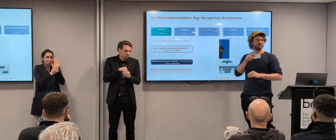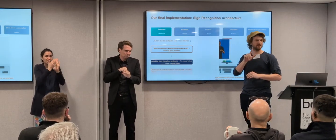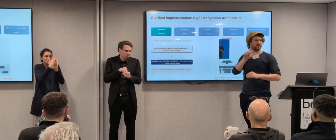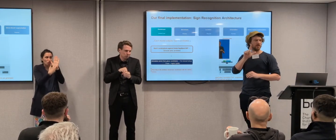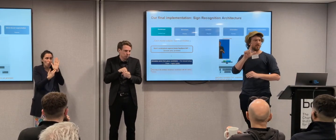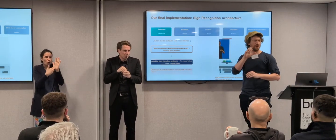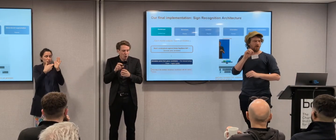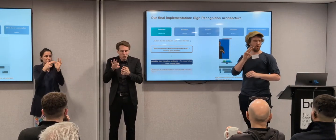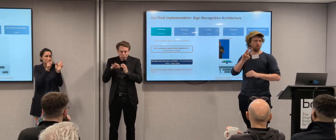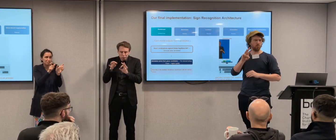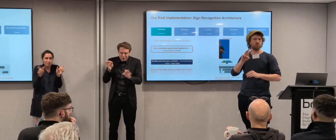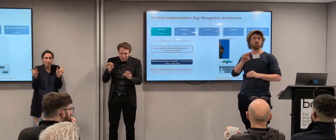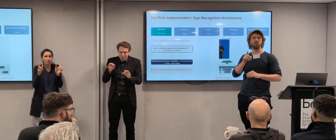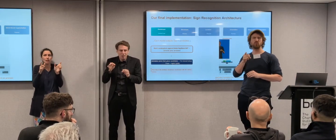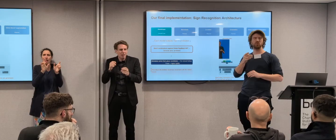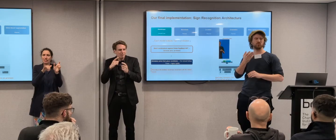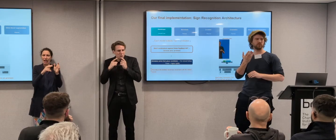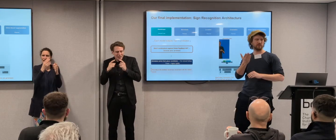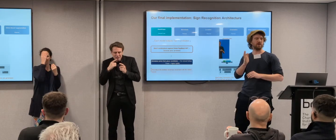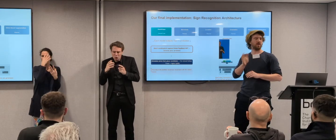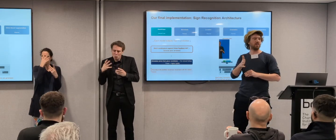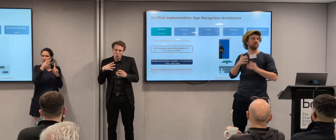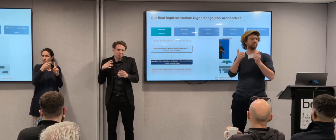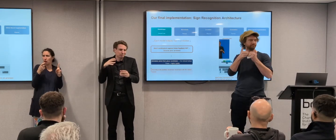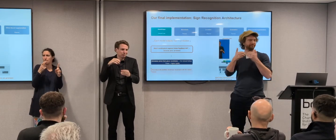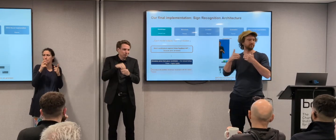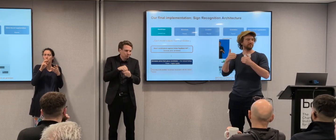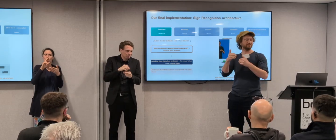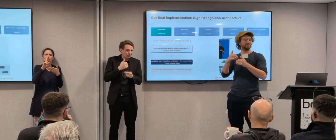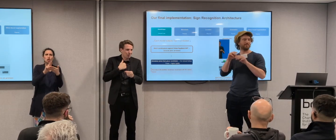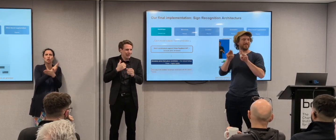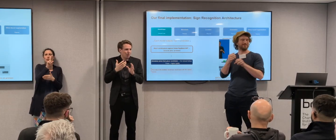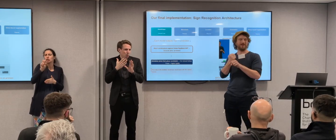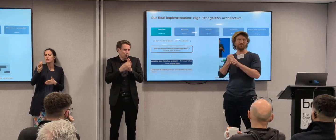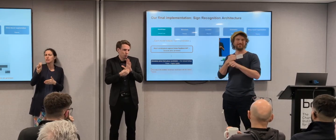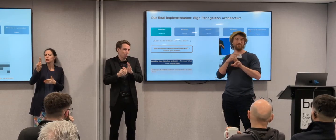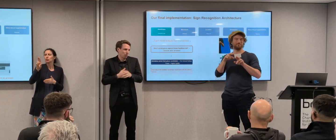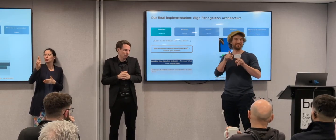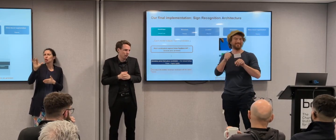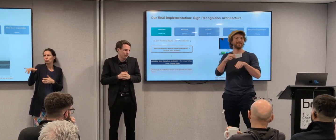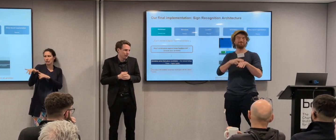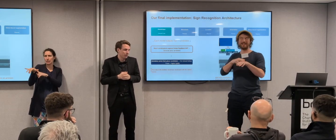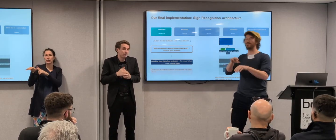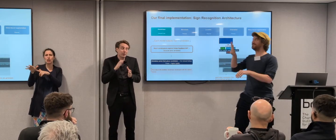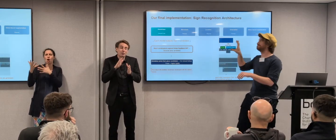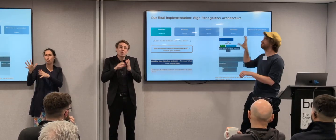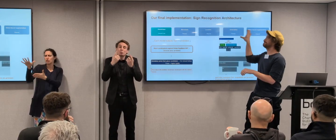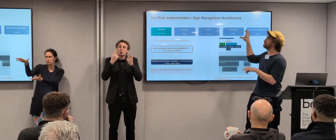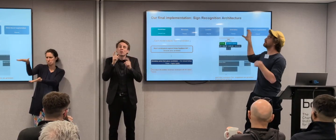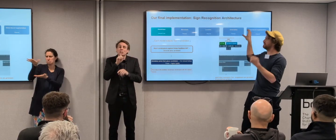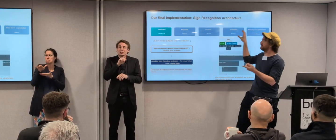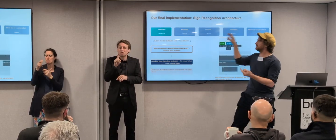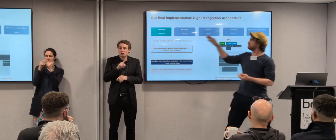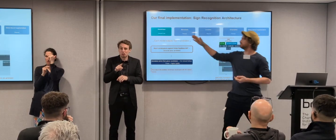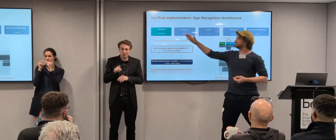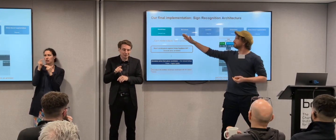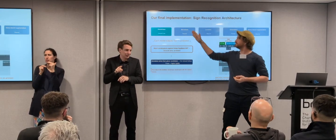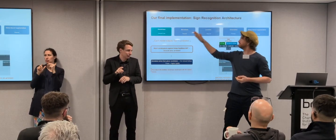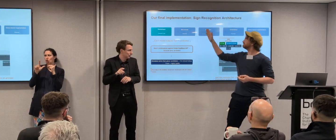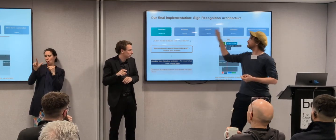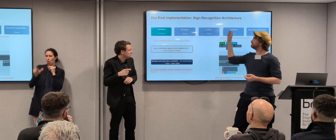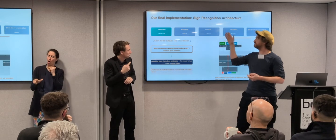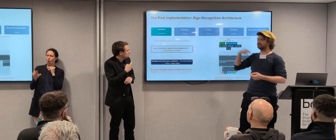And this is based on information from the University of Surrey. They already built a